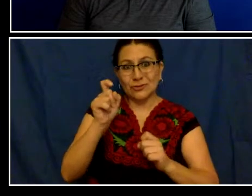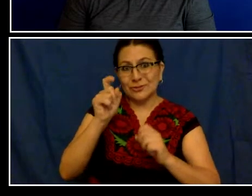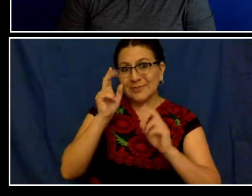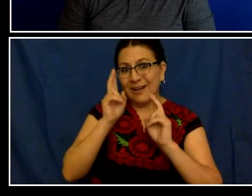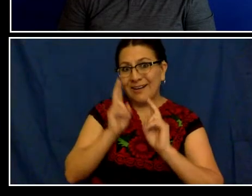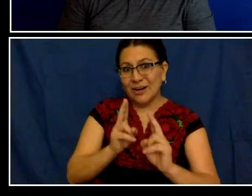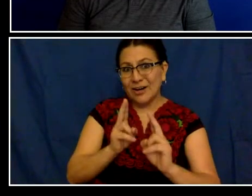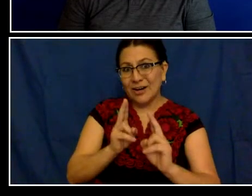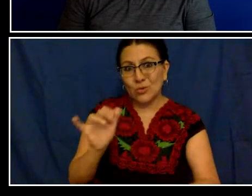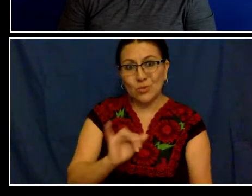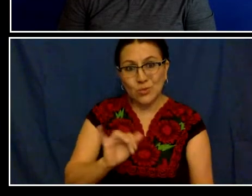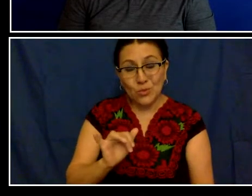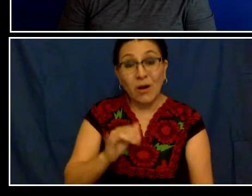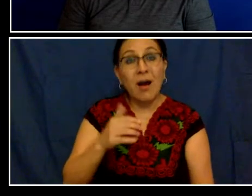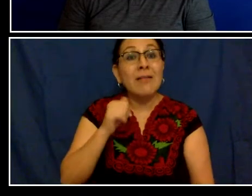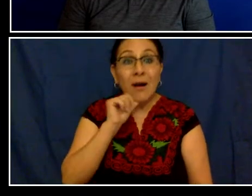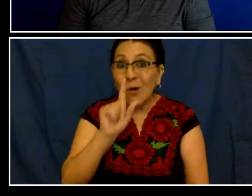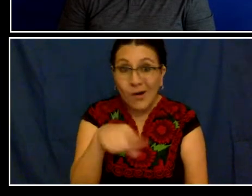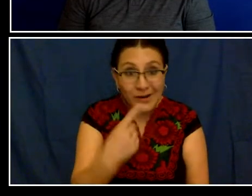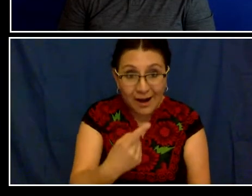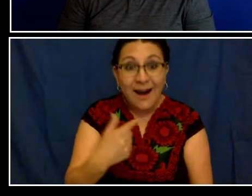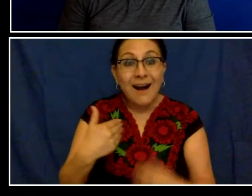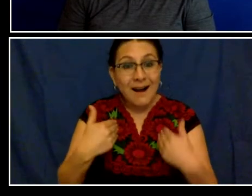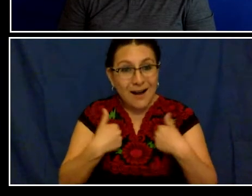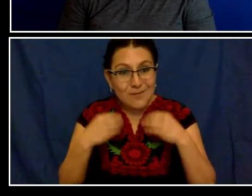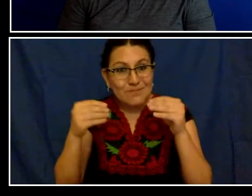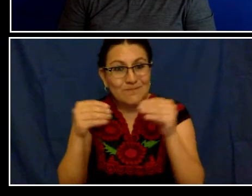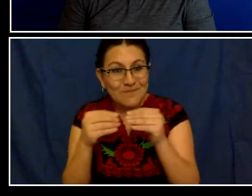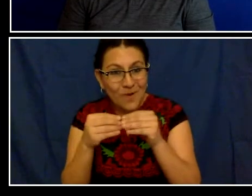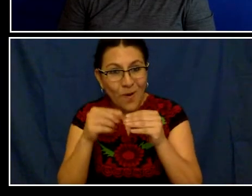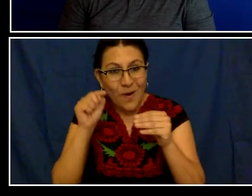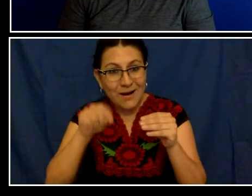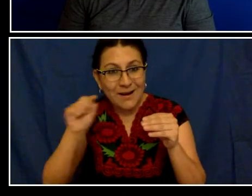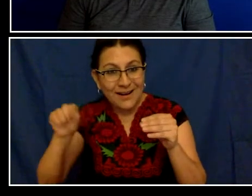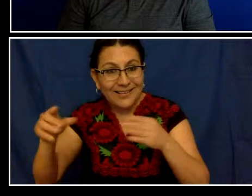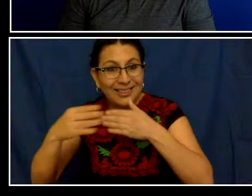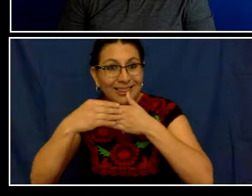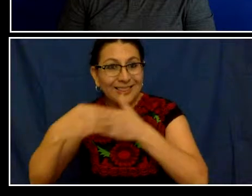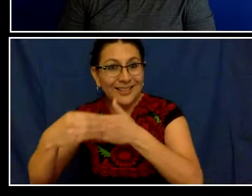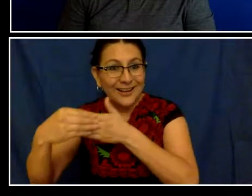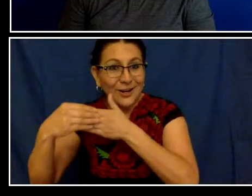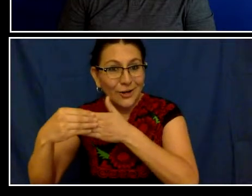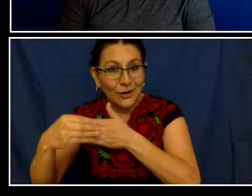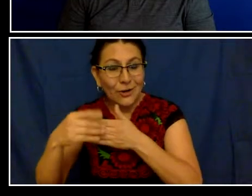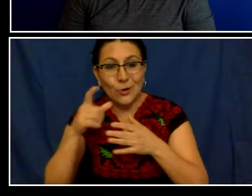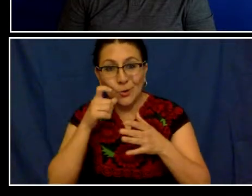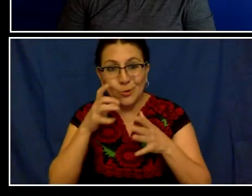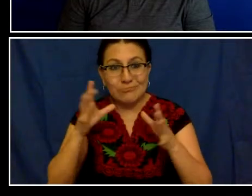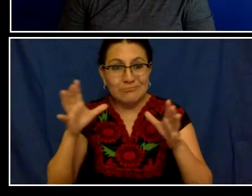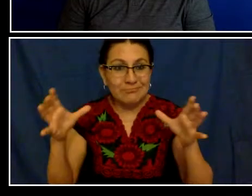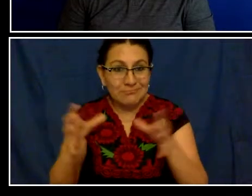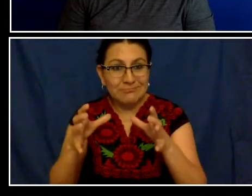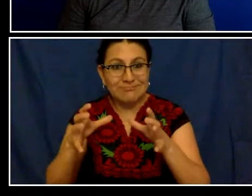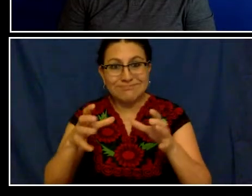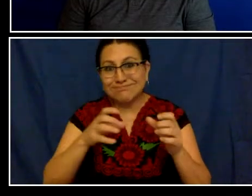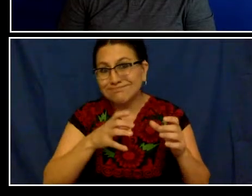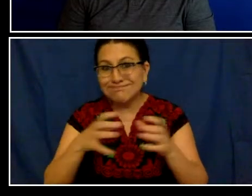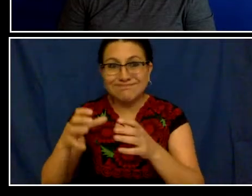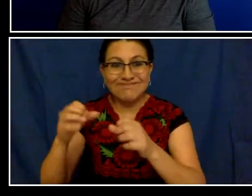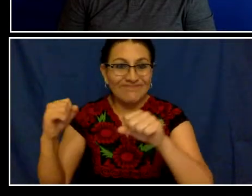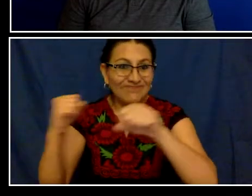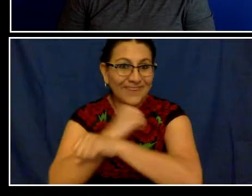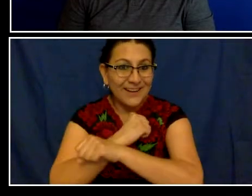time. So this is why we should really honor her. Okay, and it's not just her. There's many other